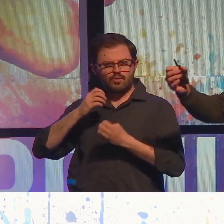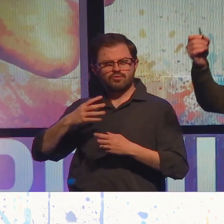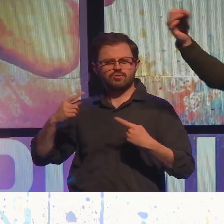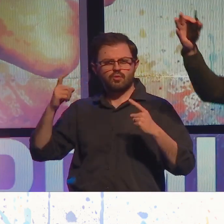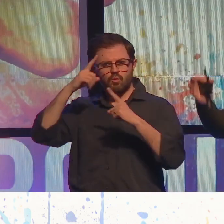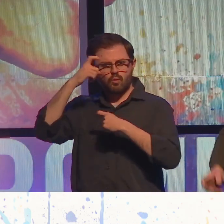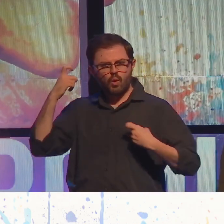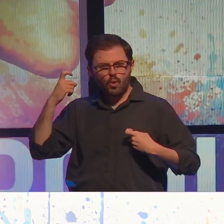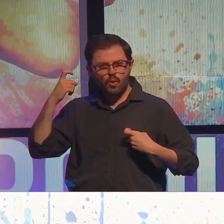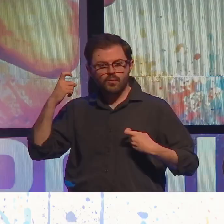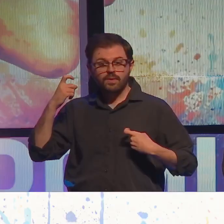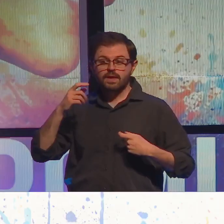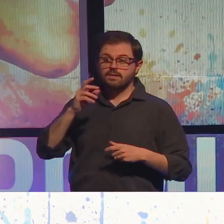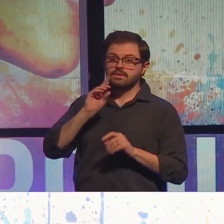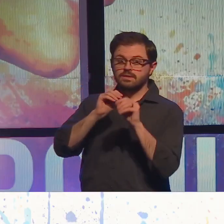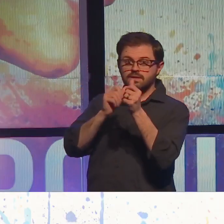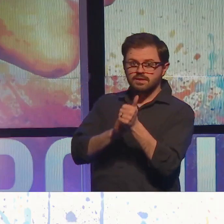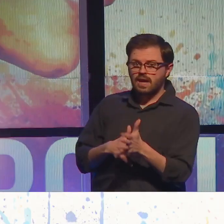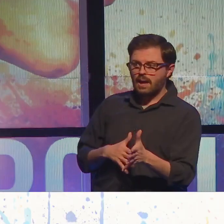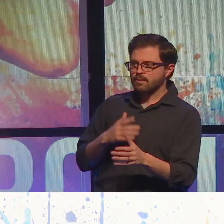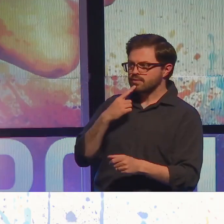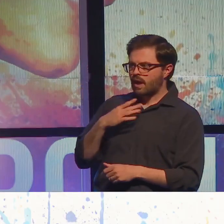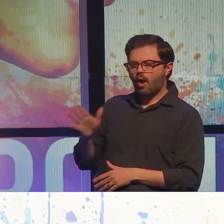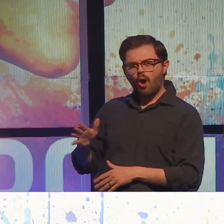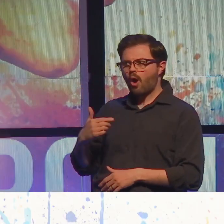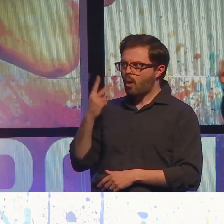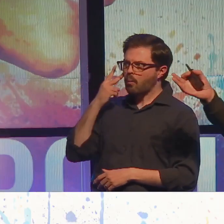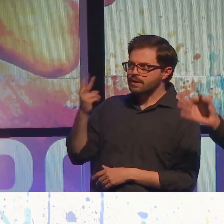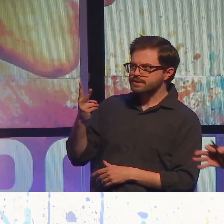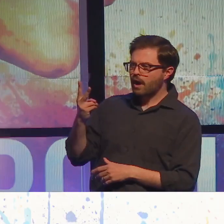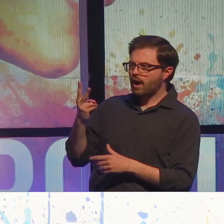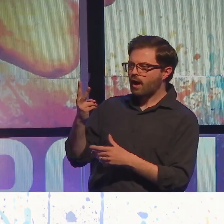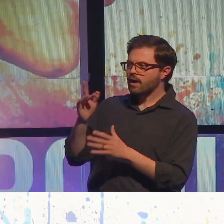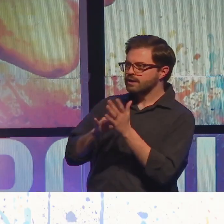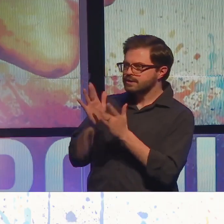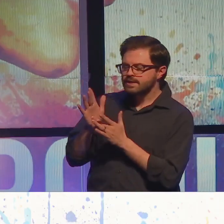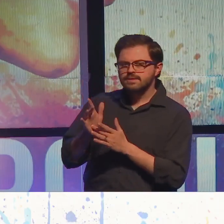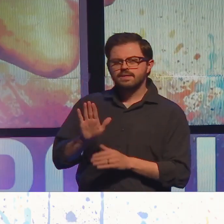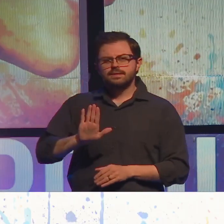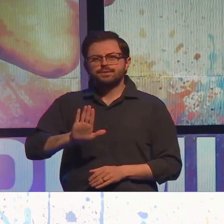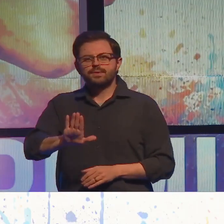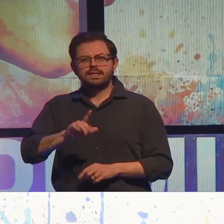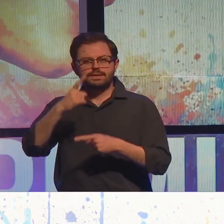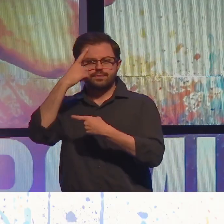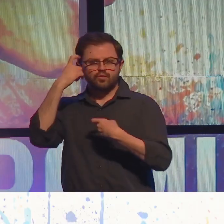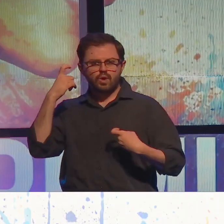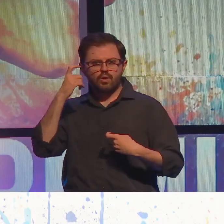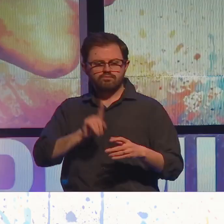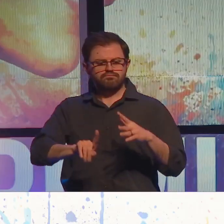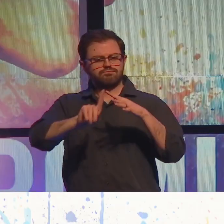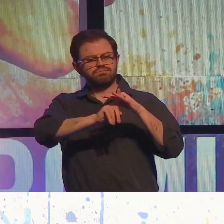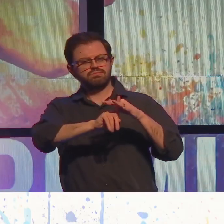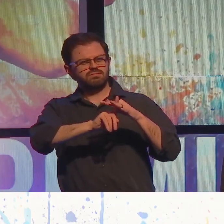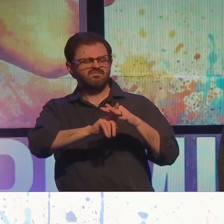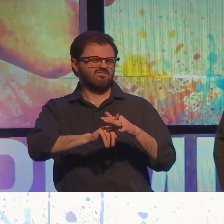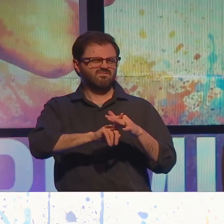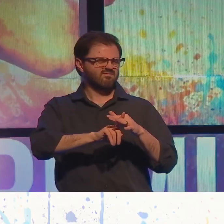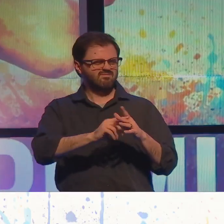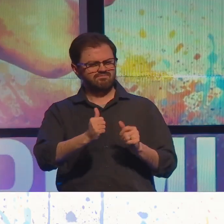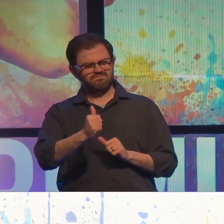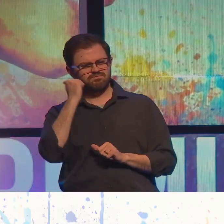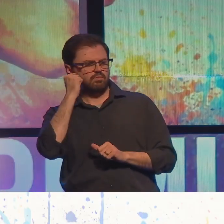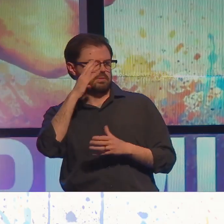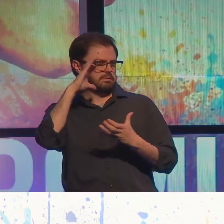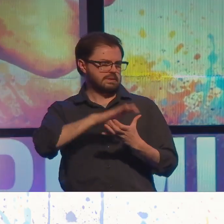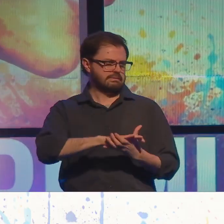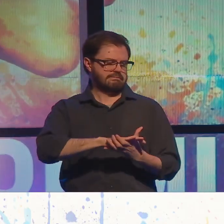very exciting. We saw Jesus. And Thomas's wound makes an appearance in the room. He's like, I won't believe it. No